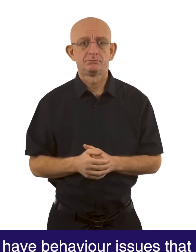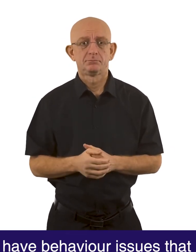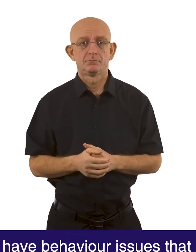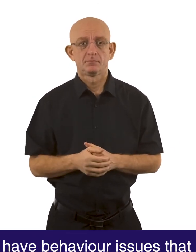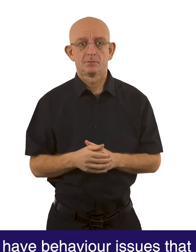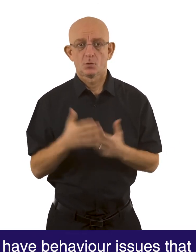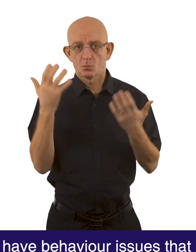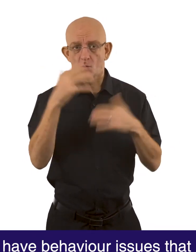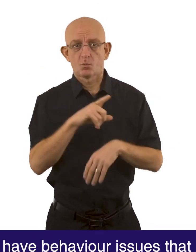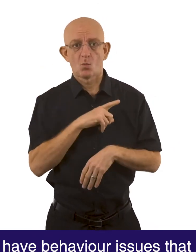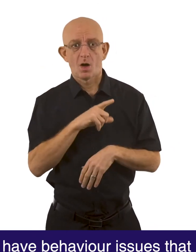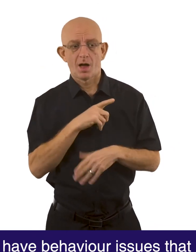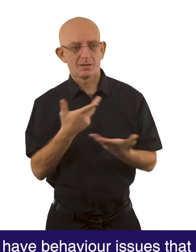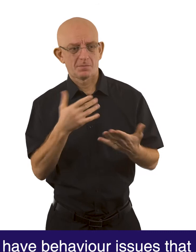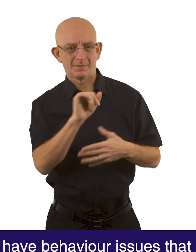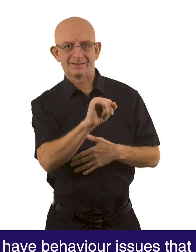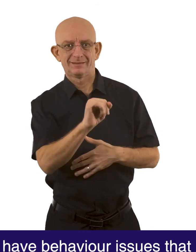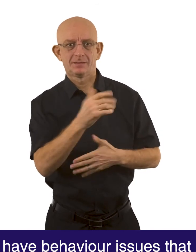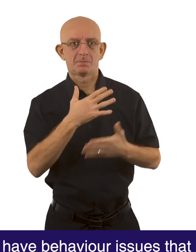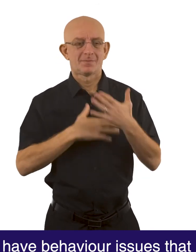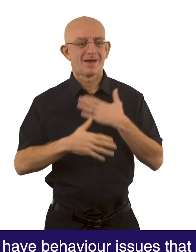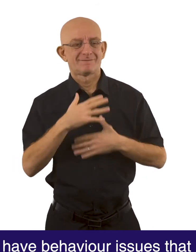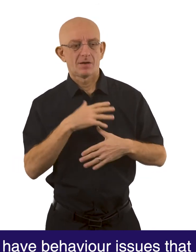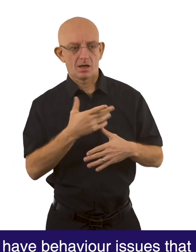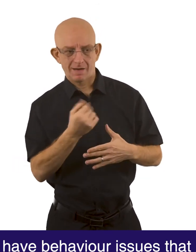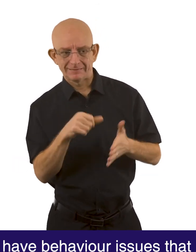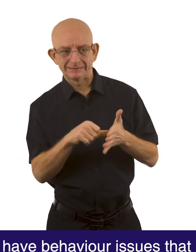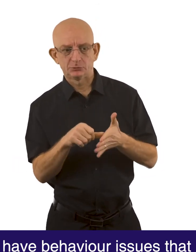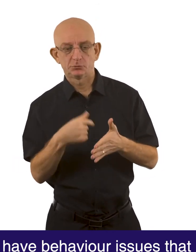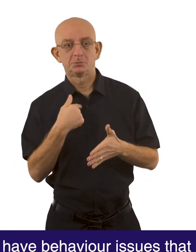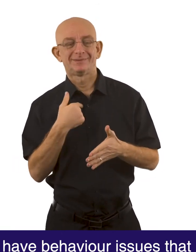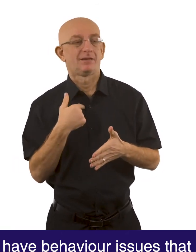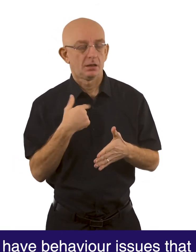Worried they may have behavior issues that I will make worse.